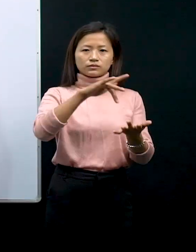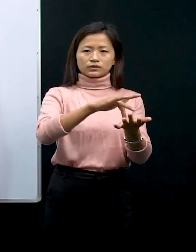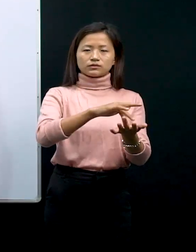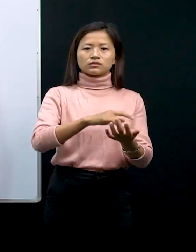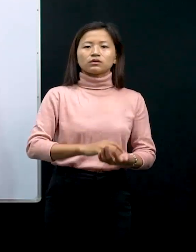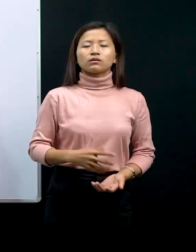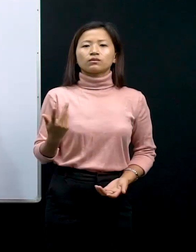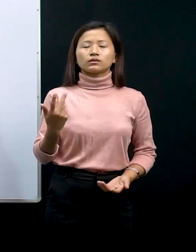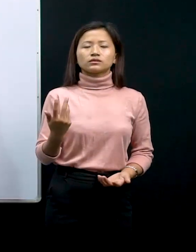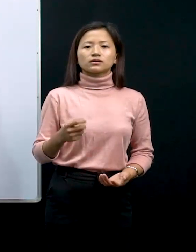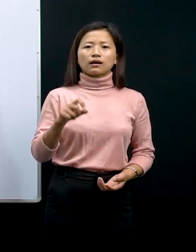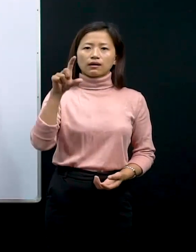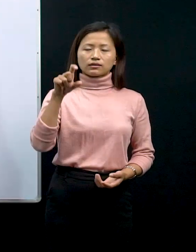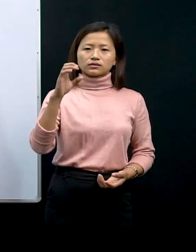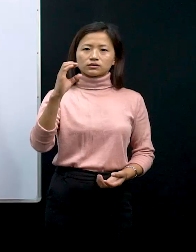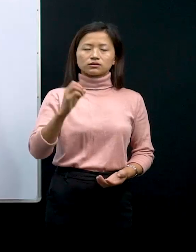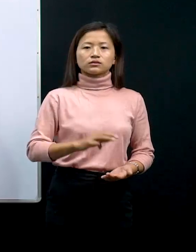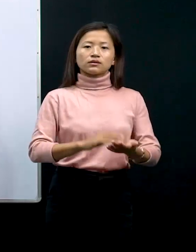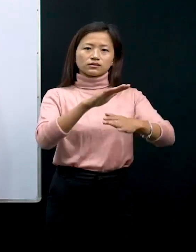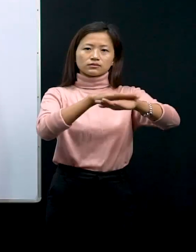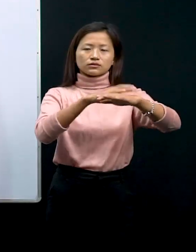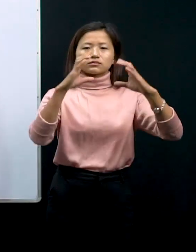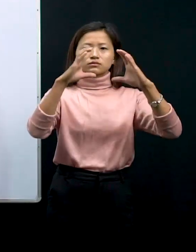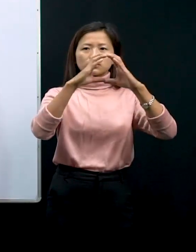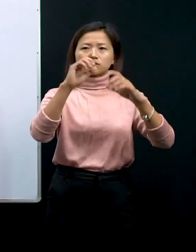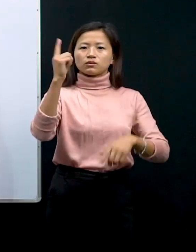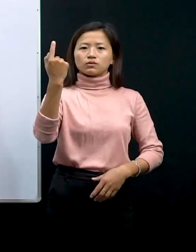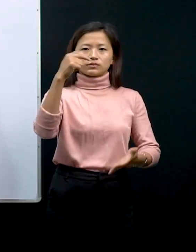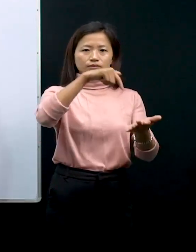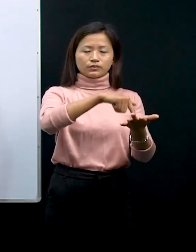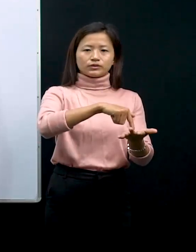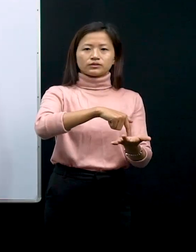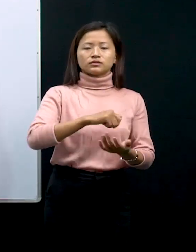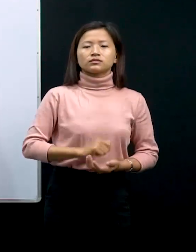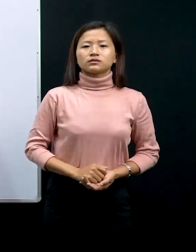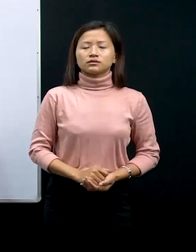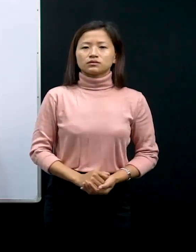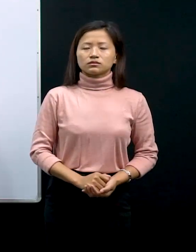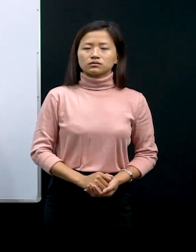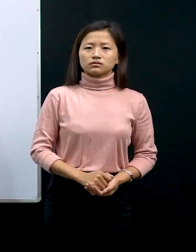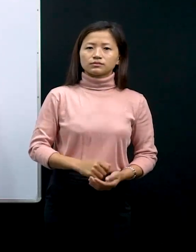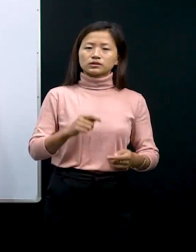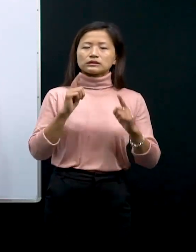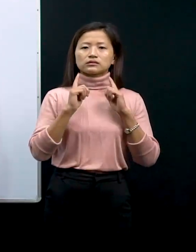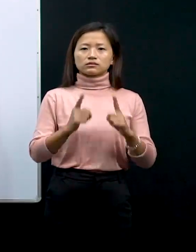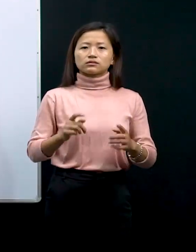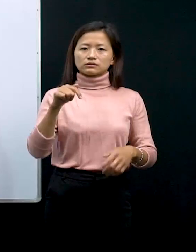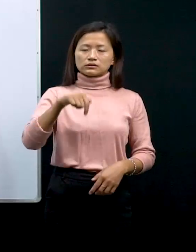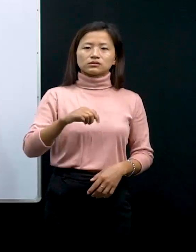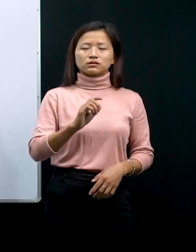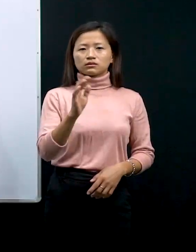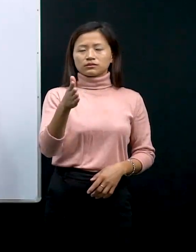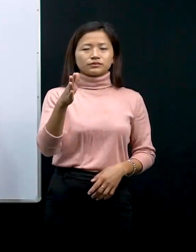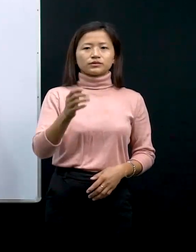What is the condition tangent? It touches the circle at only one point. So this cannot be a tangent.